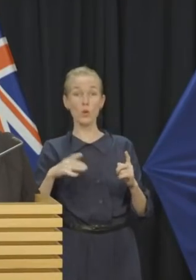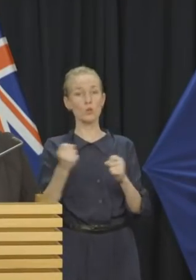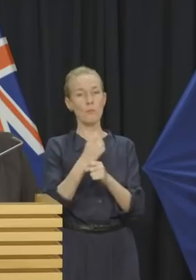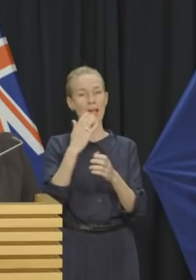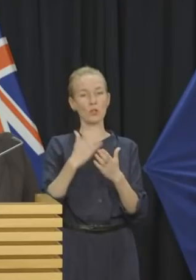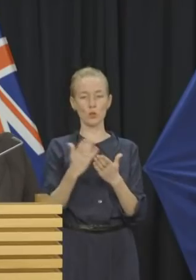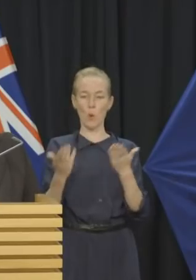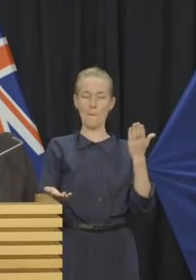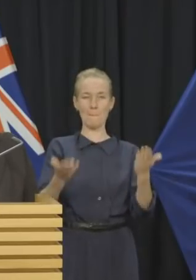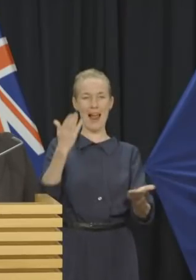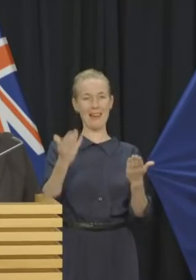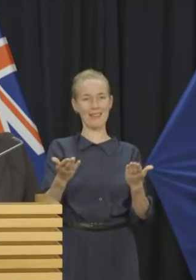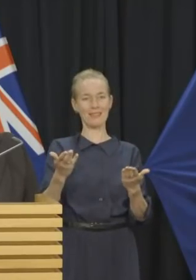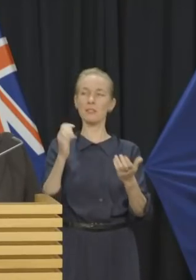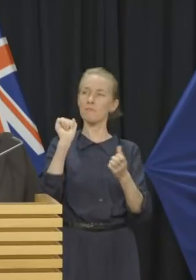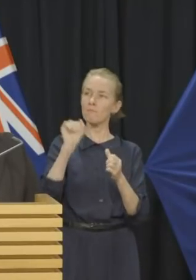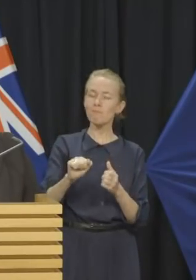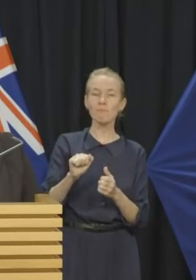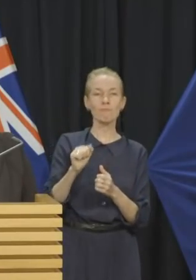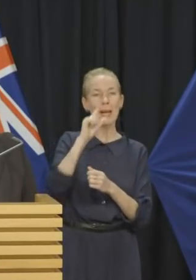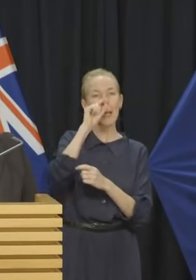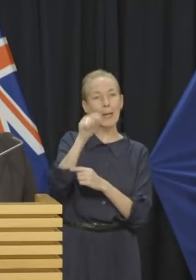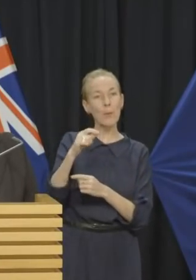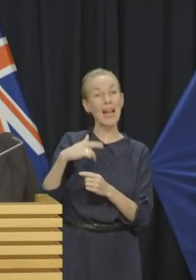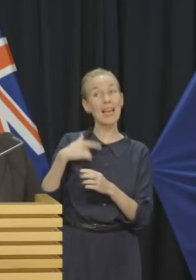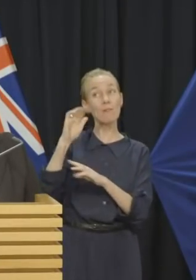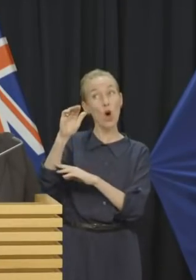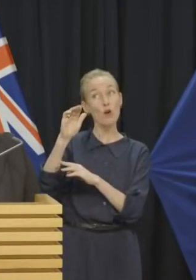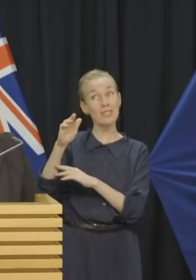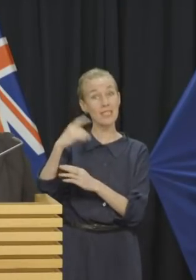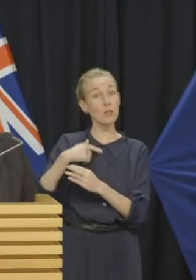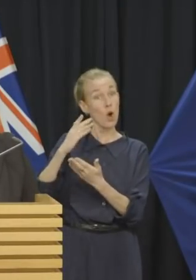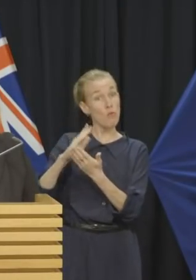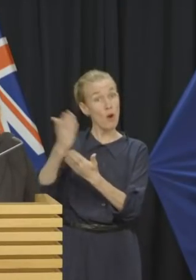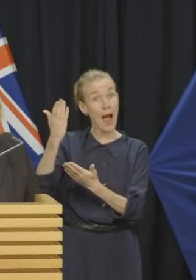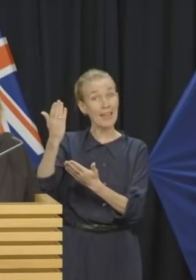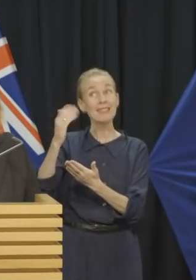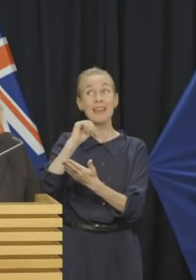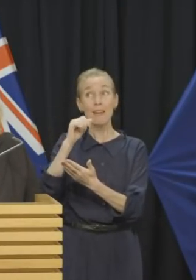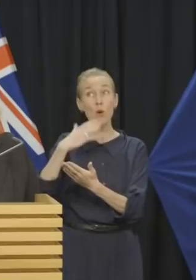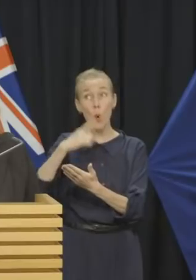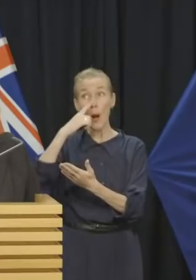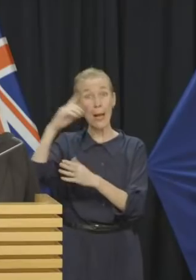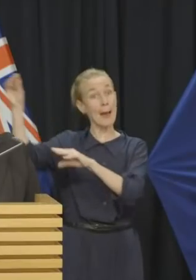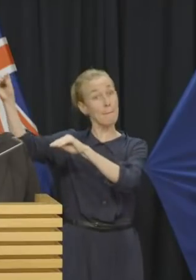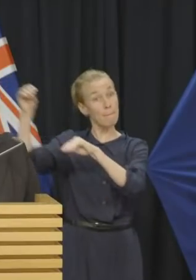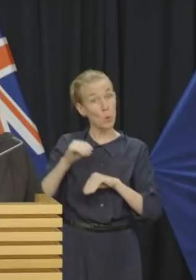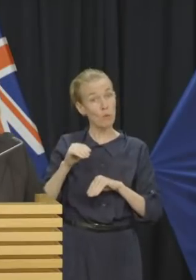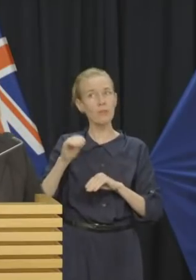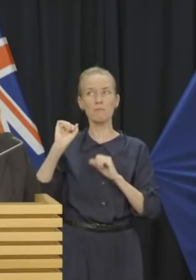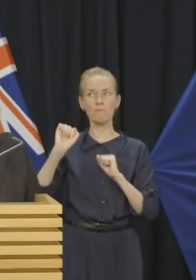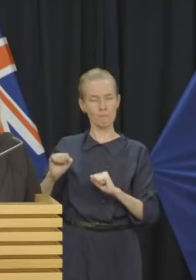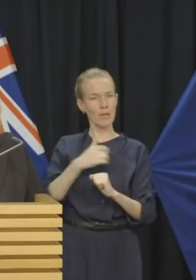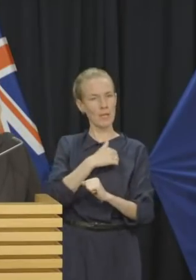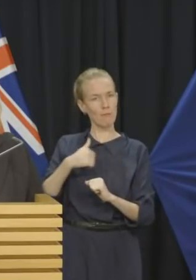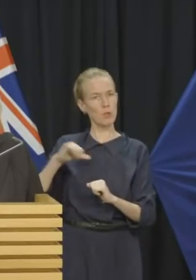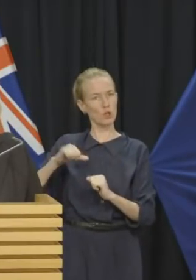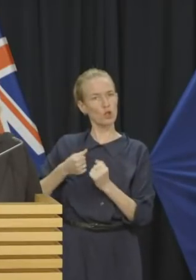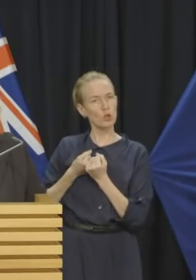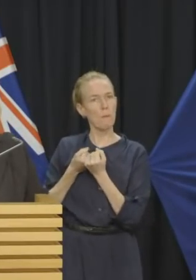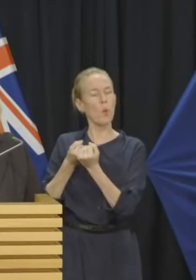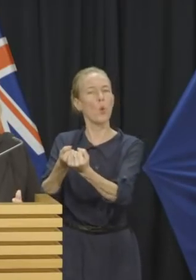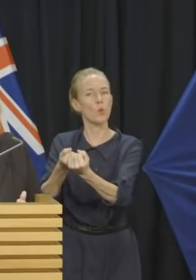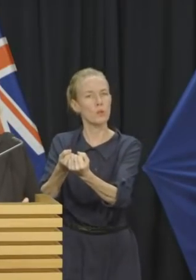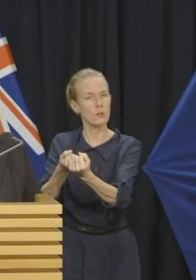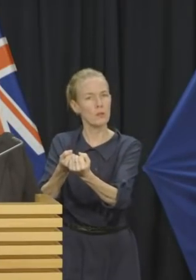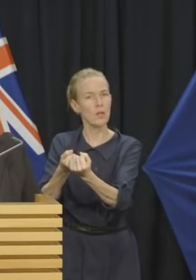think it's a balanced piece of public policy that does balance the right of those New Zealanders who want to return home, to make their lives